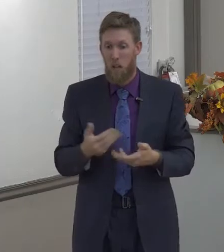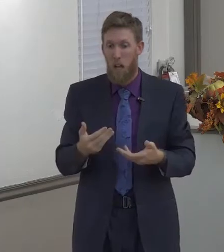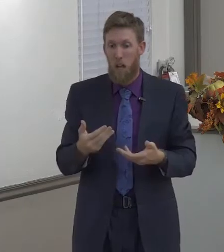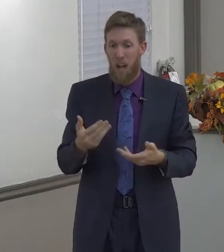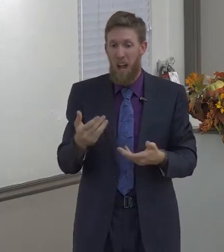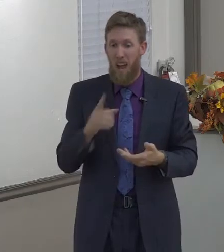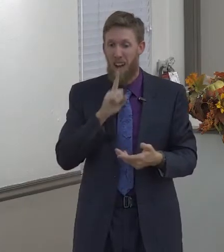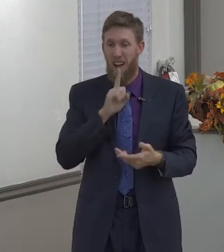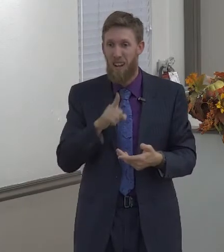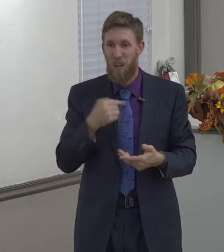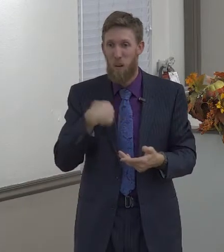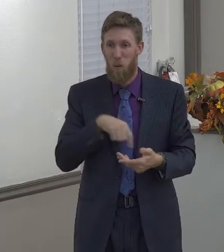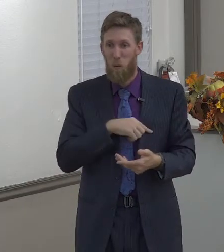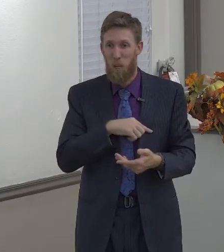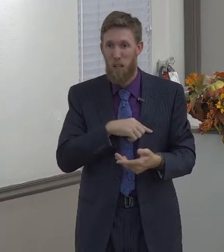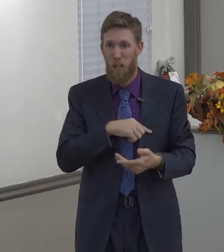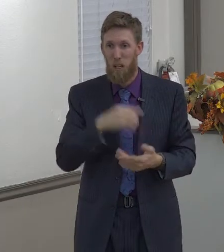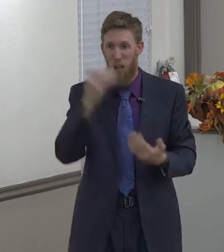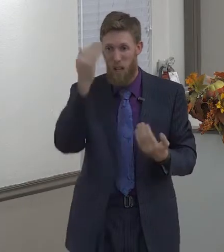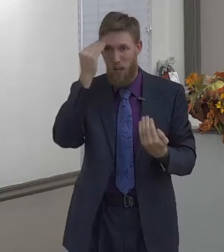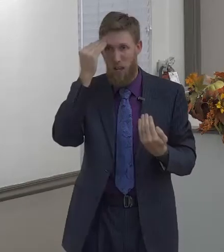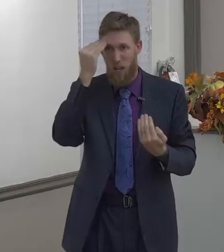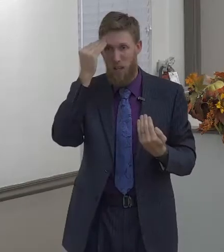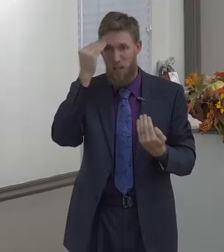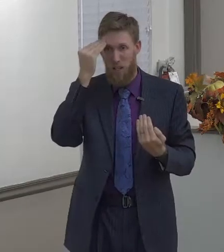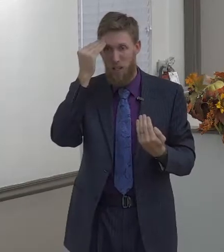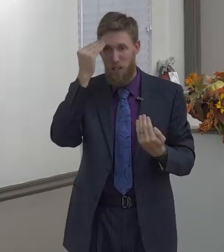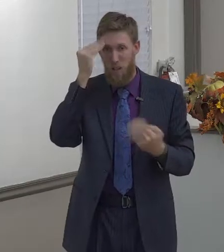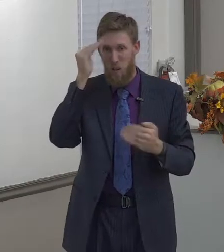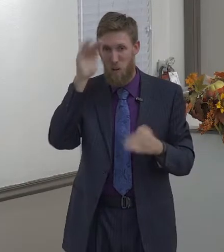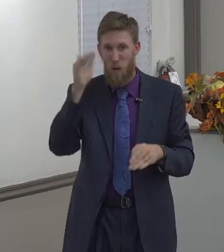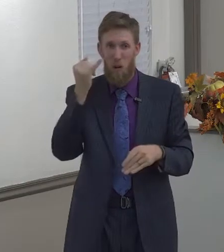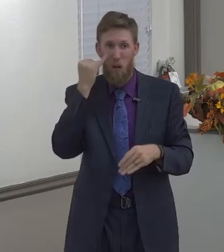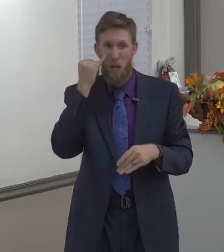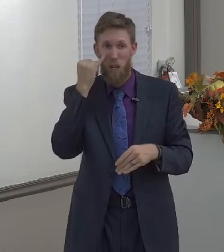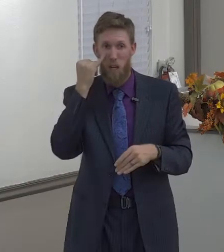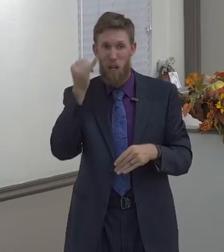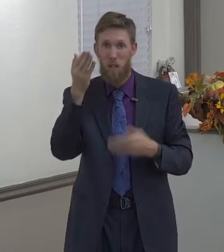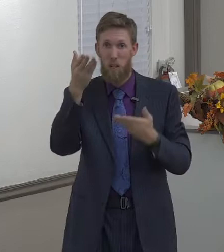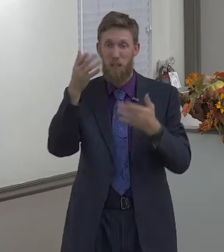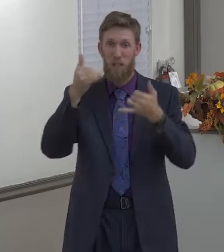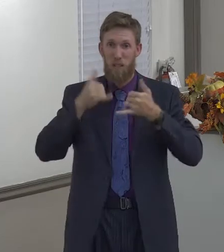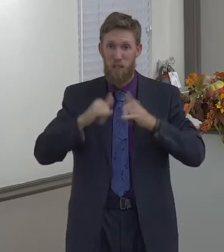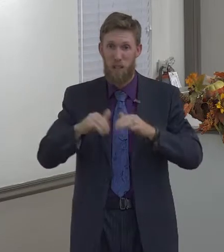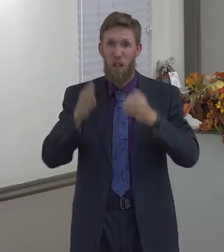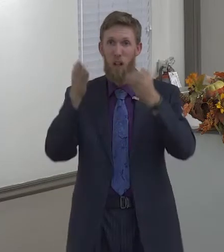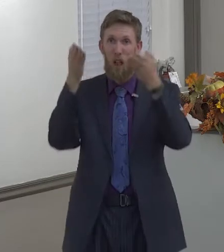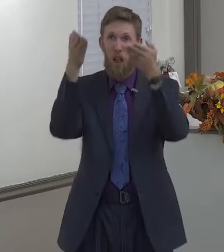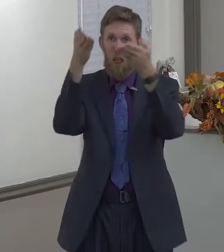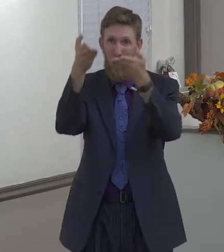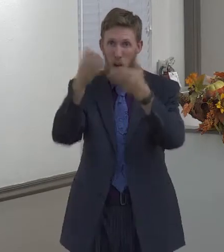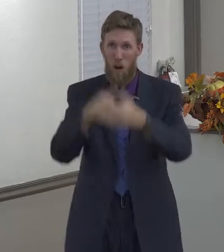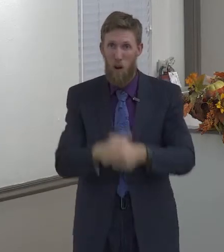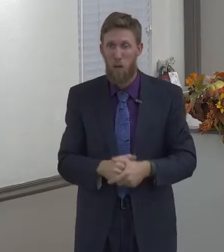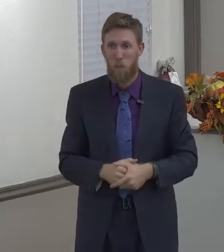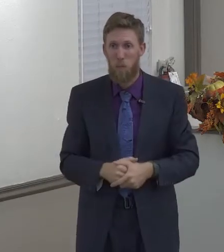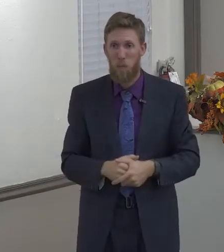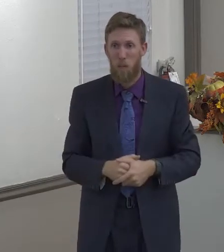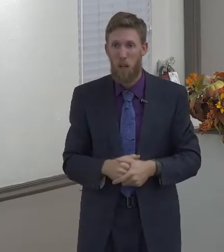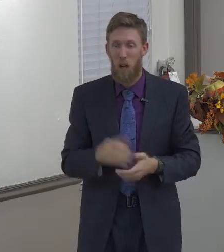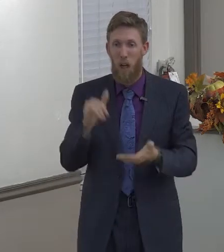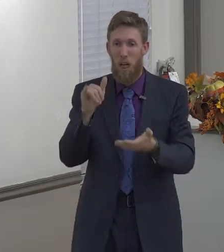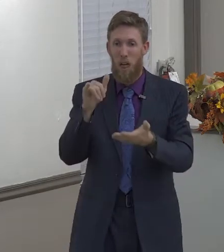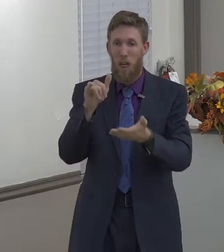That light could still just be traveling here, 323 light years. It could have burnt out